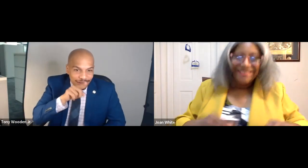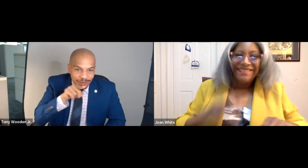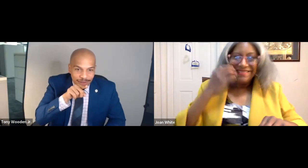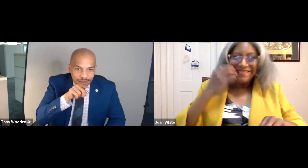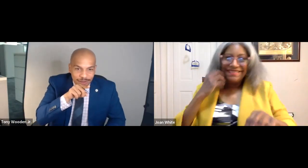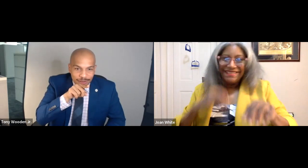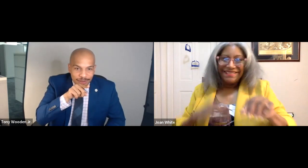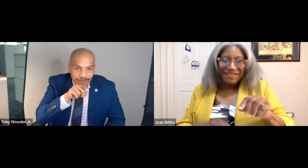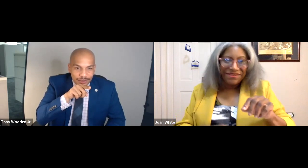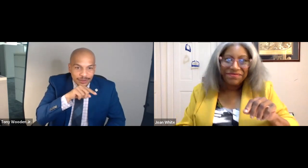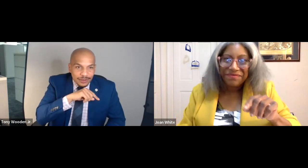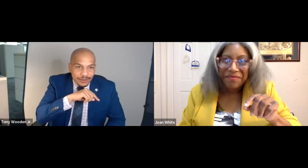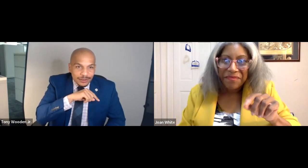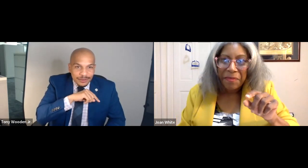All right, Hannah.